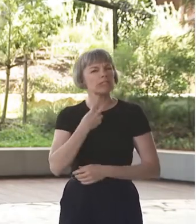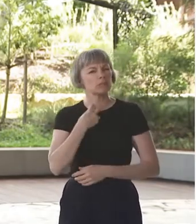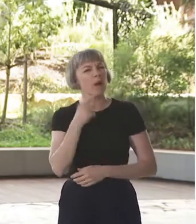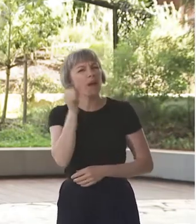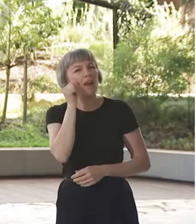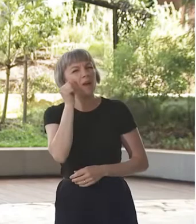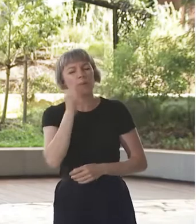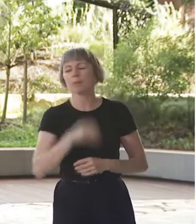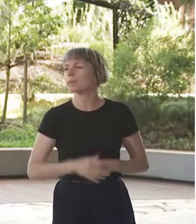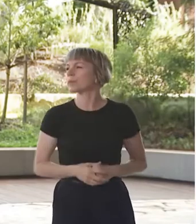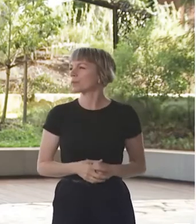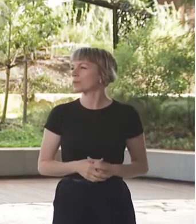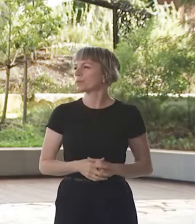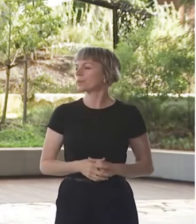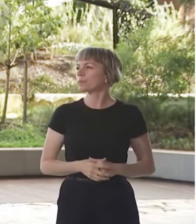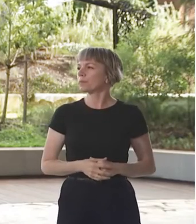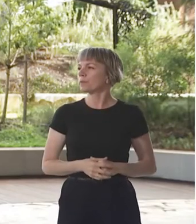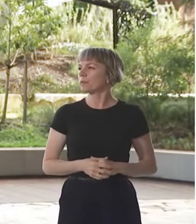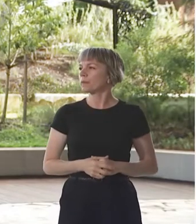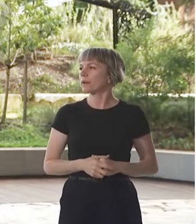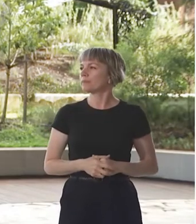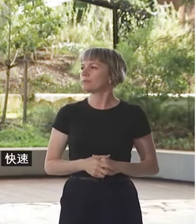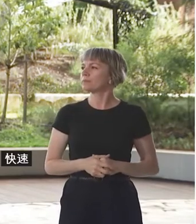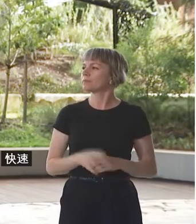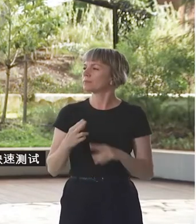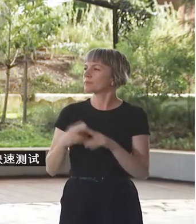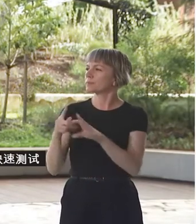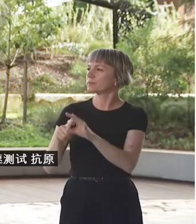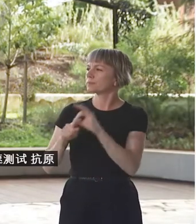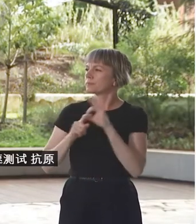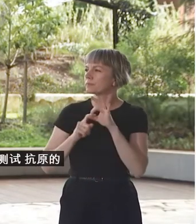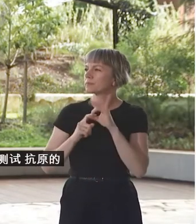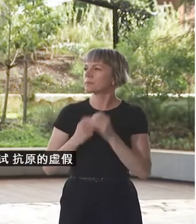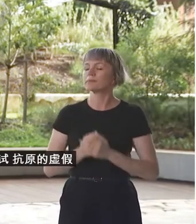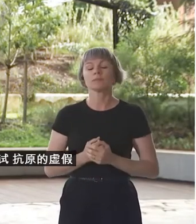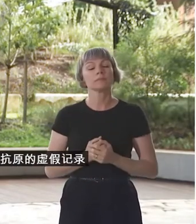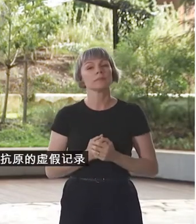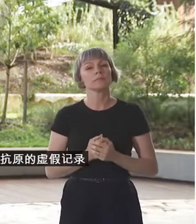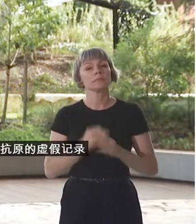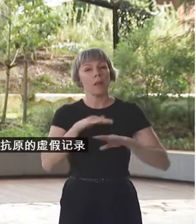You go. Go. Quick one on rapid